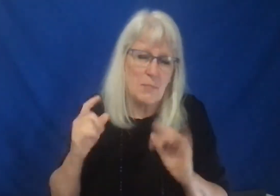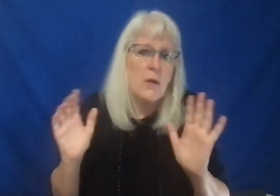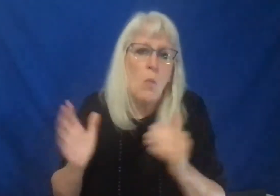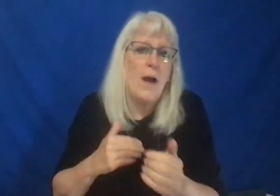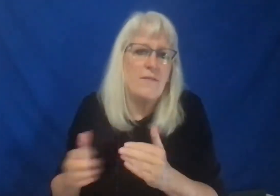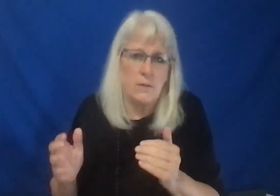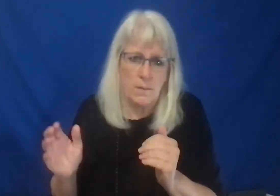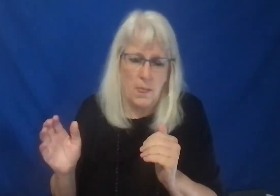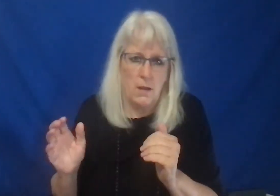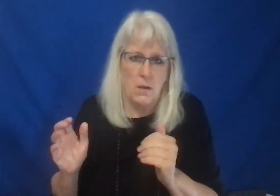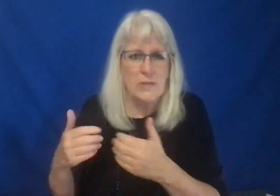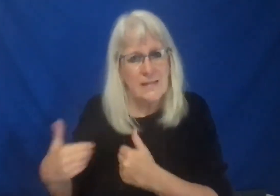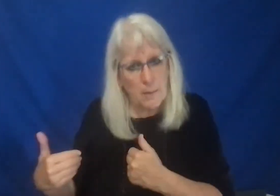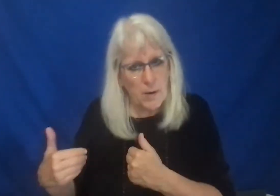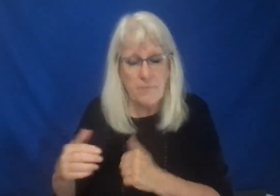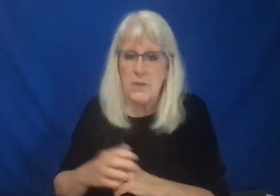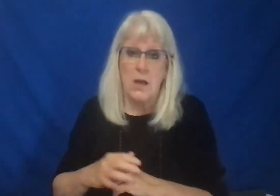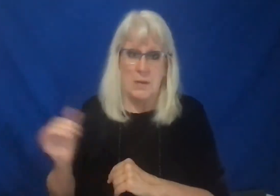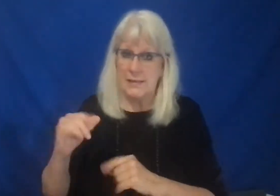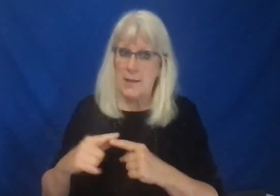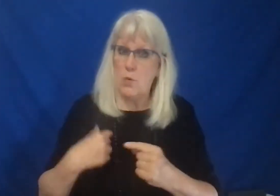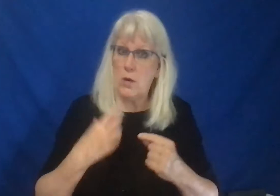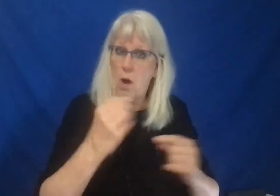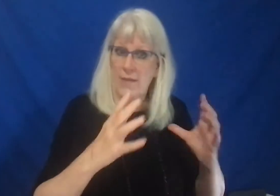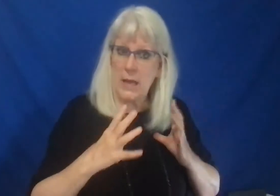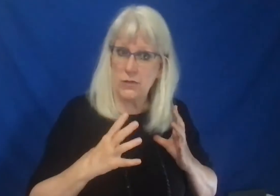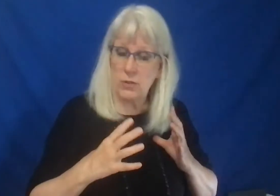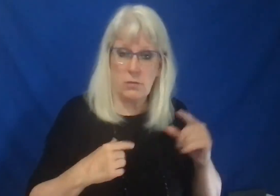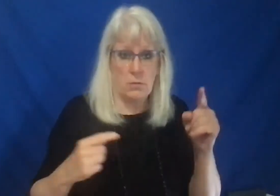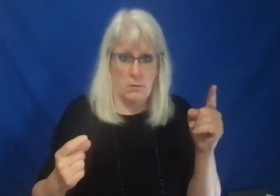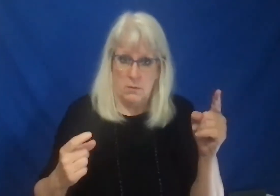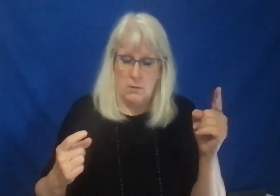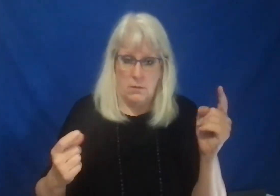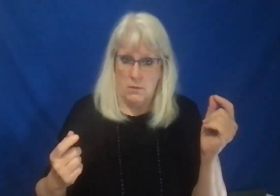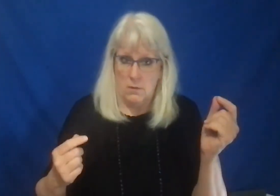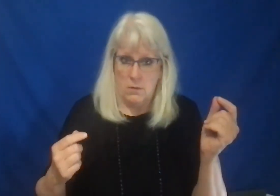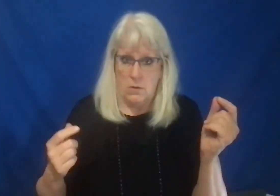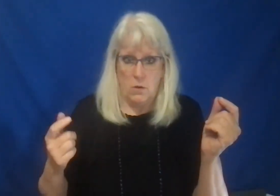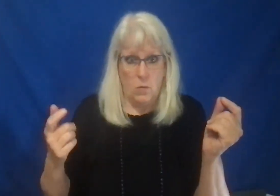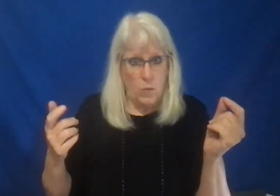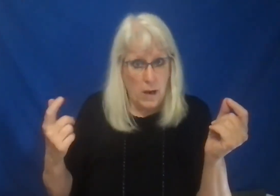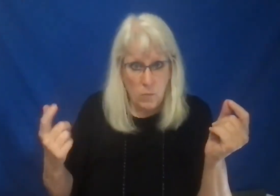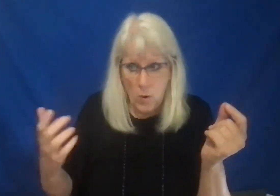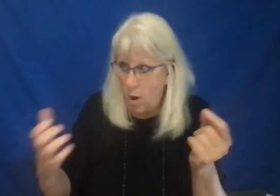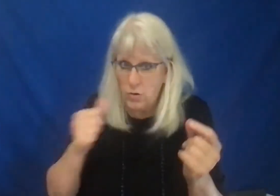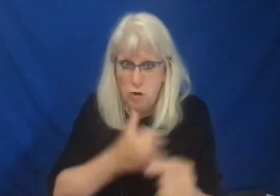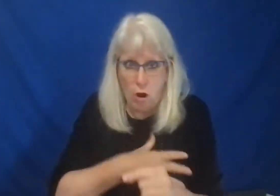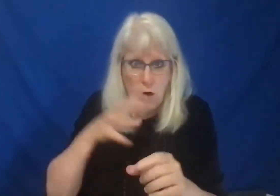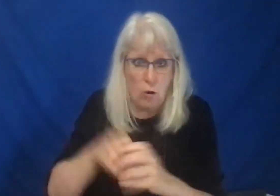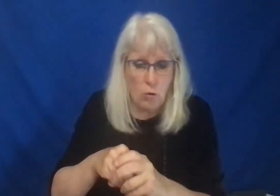true reciprocally. If we're on vacation, because we always want to have access to the daughter when she's on vacation, we might invite the